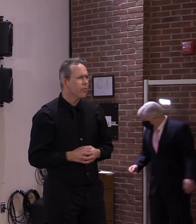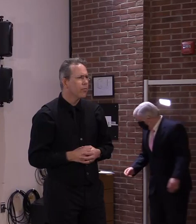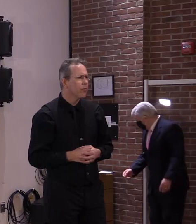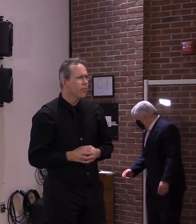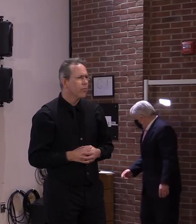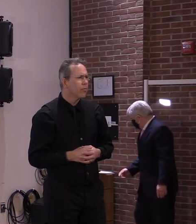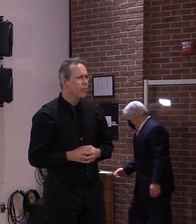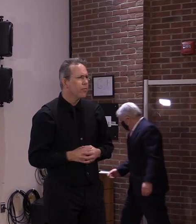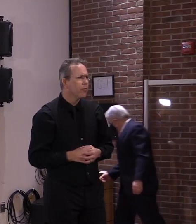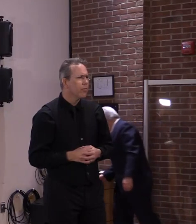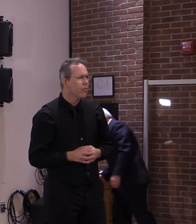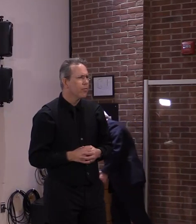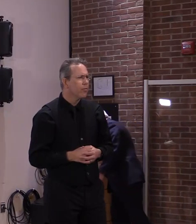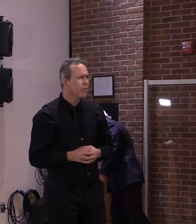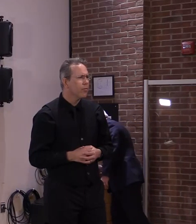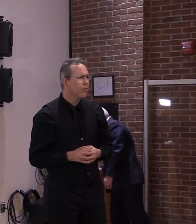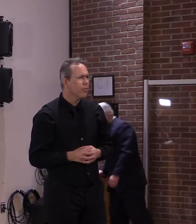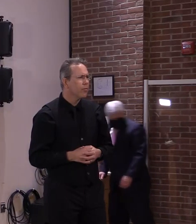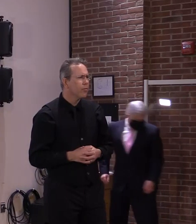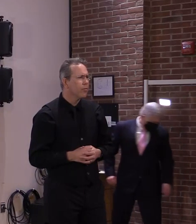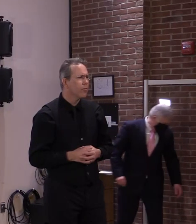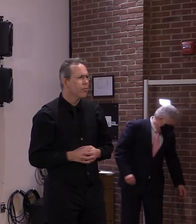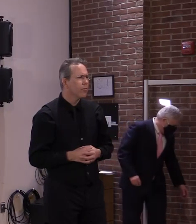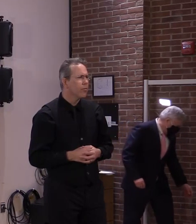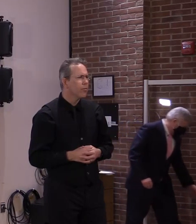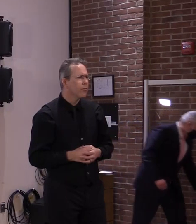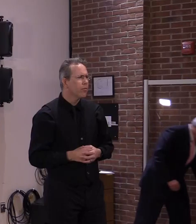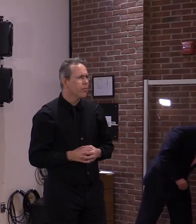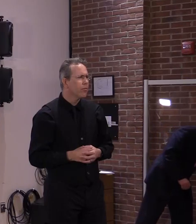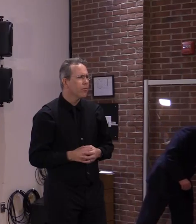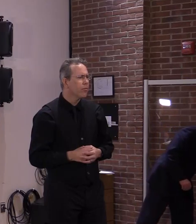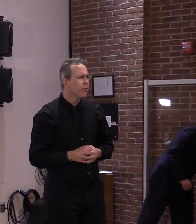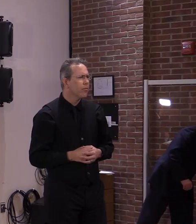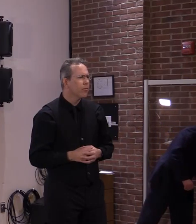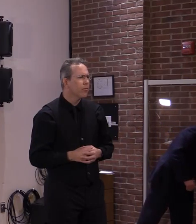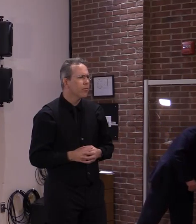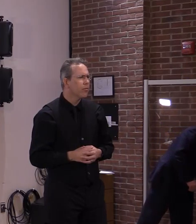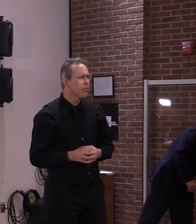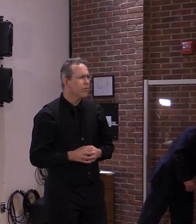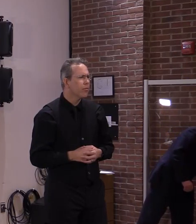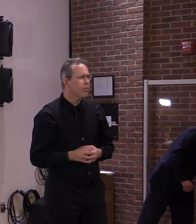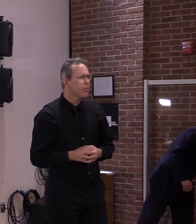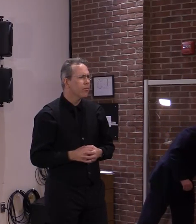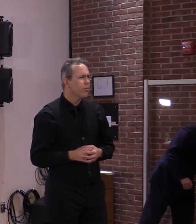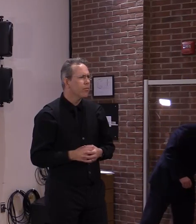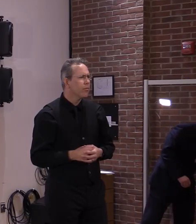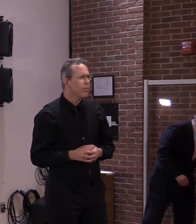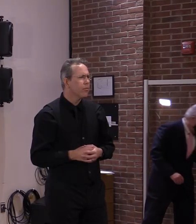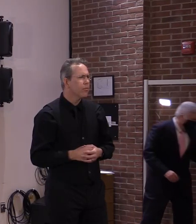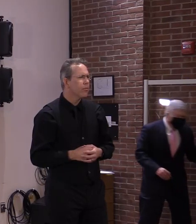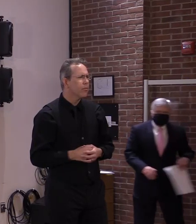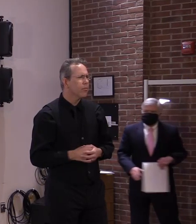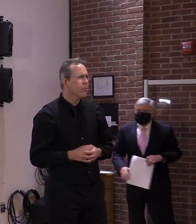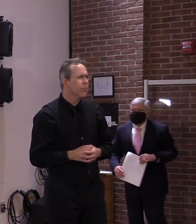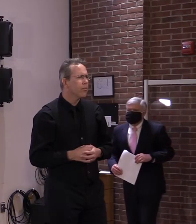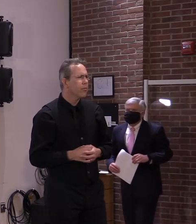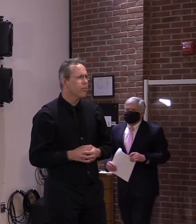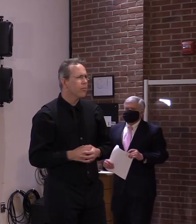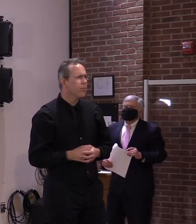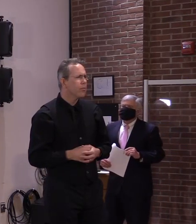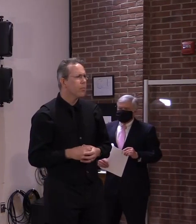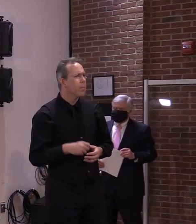yet. What's your indication once we get to these later age groups, how many pharmacies could sort of be playing a role in the rollout? I know